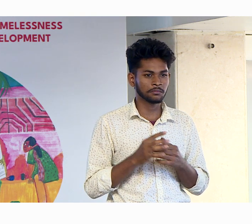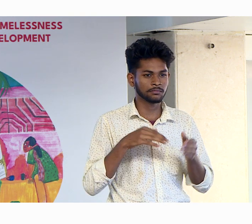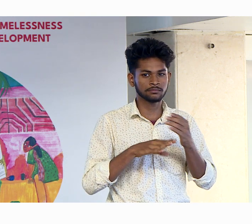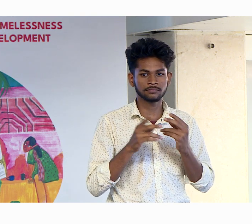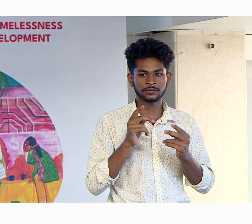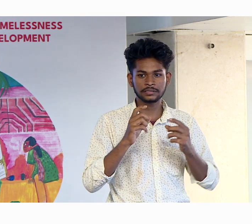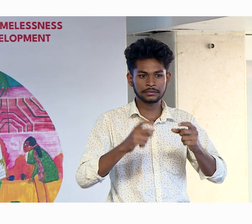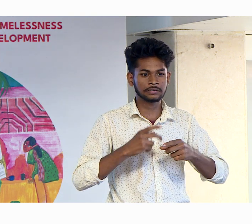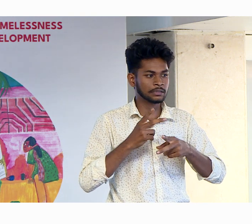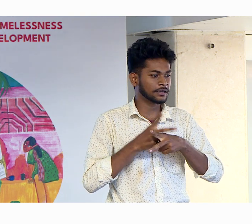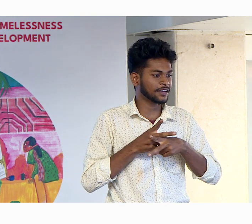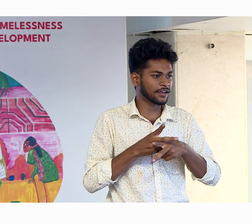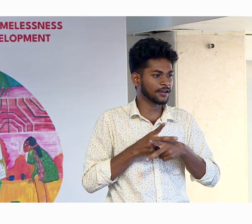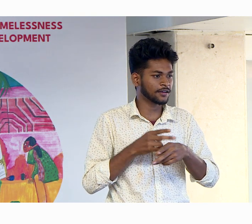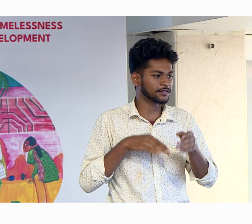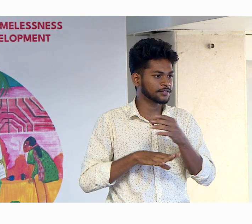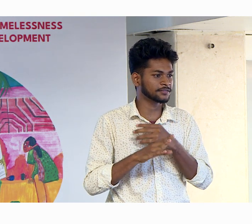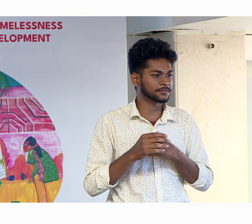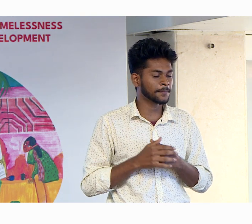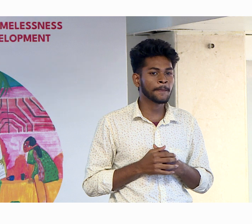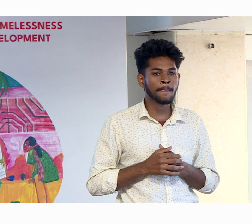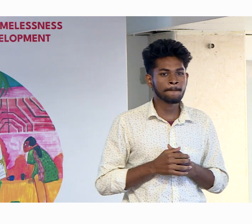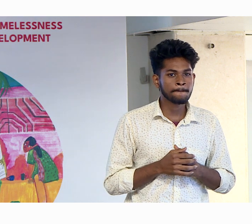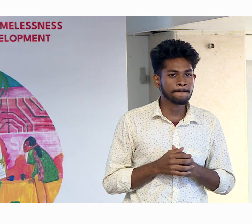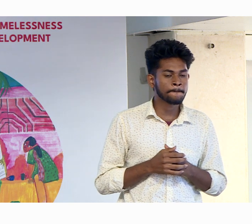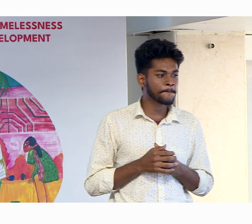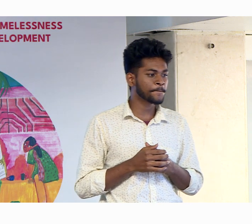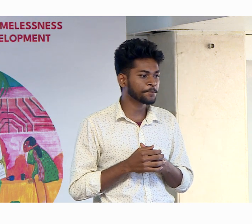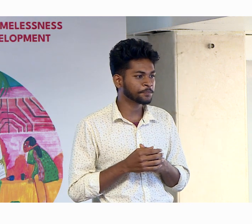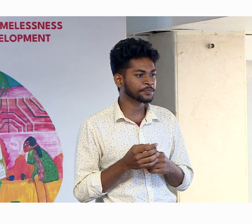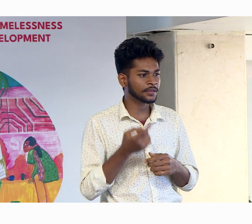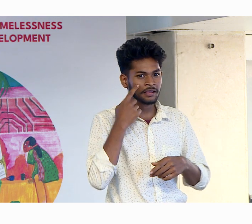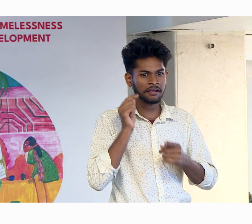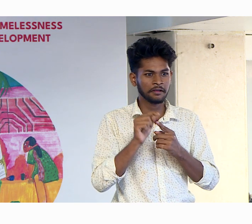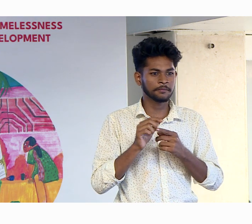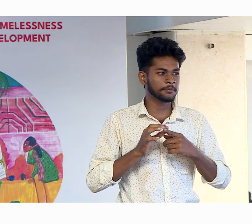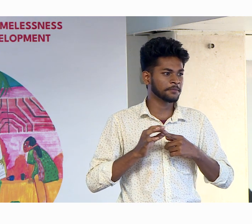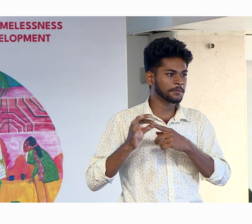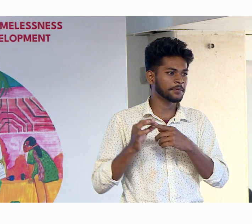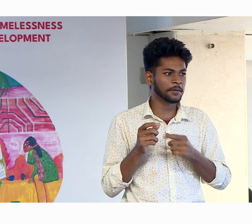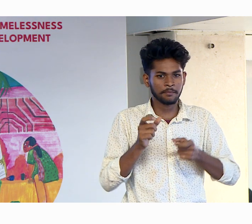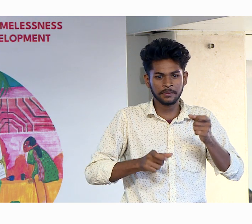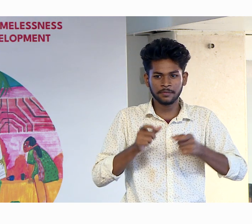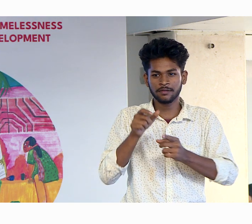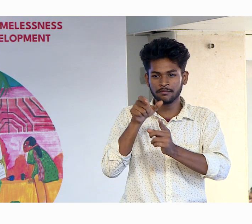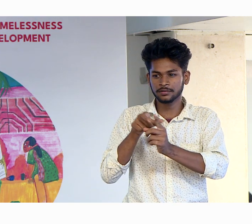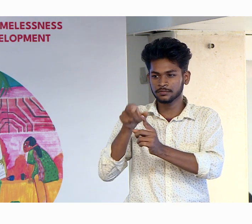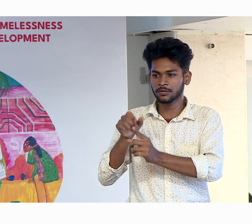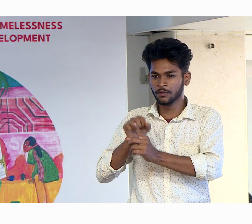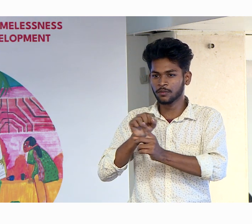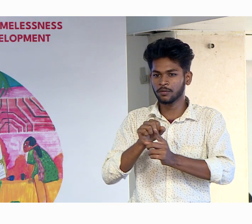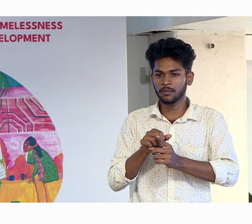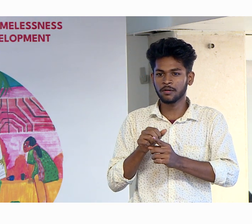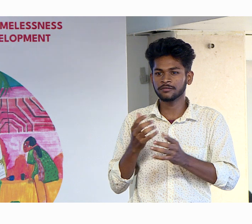care. It was, to take Tanya Dodd's phrase that I noted down, the individual craves to be with the